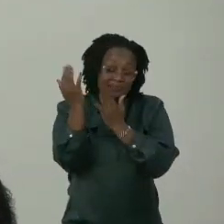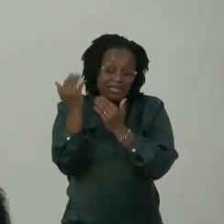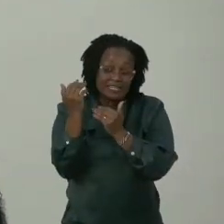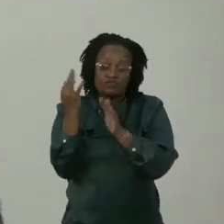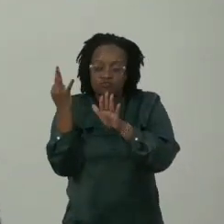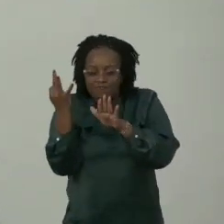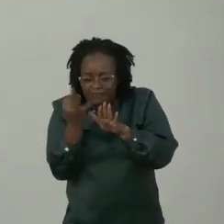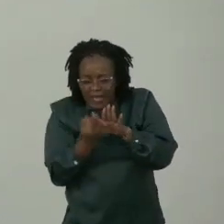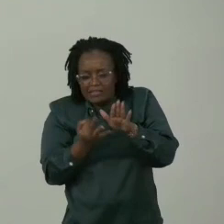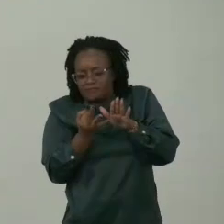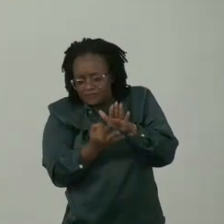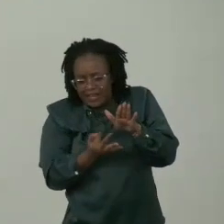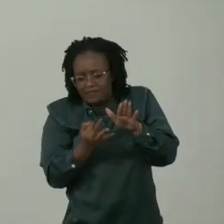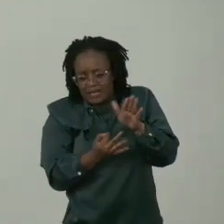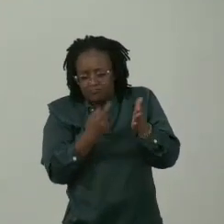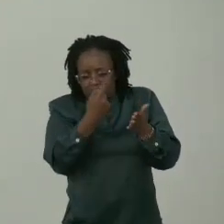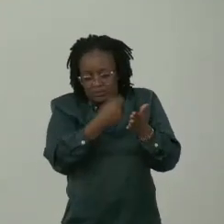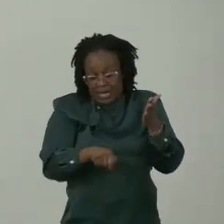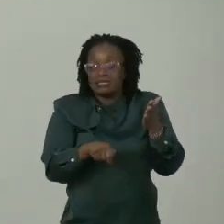file your tax return.